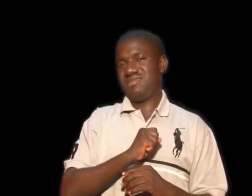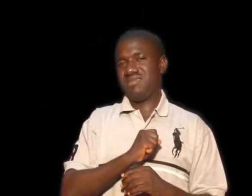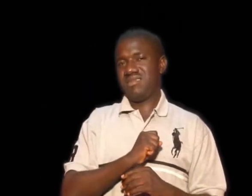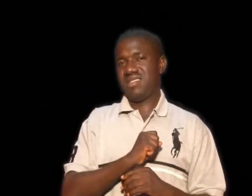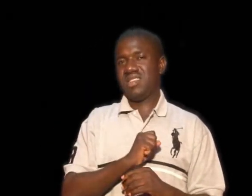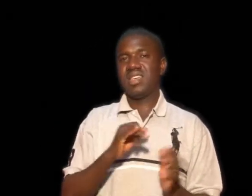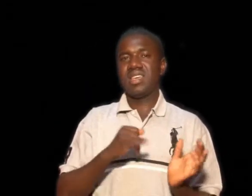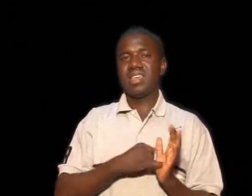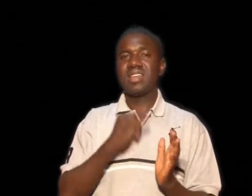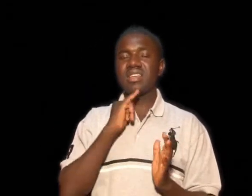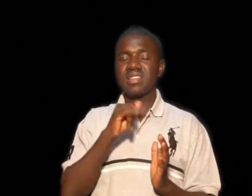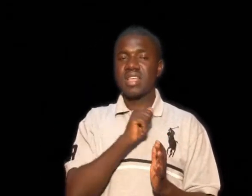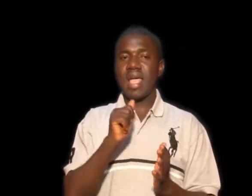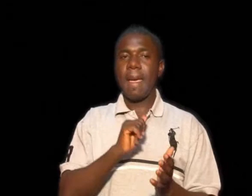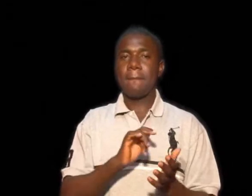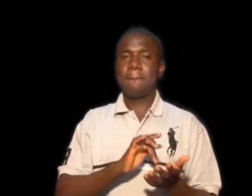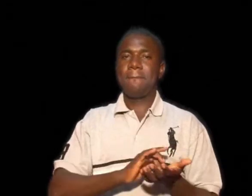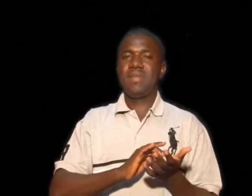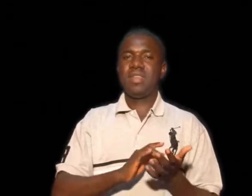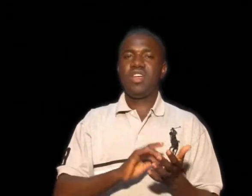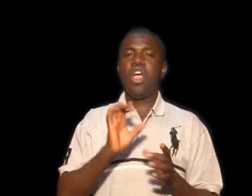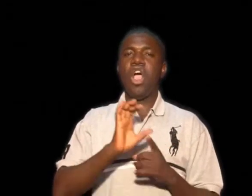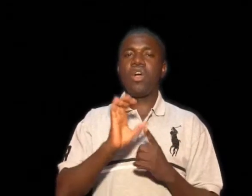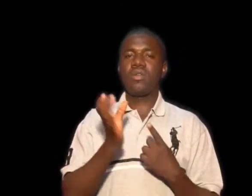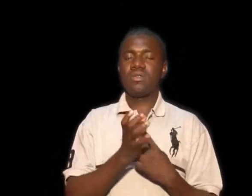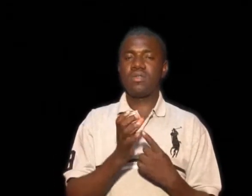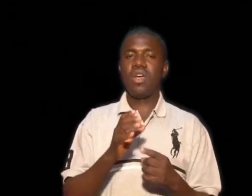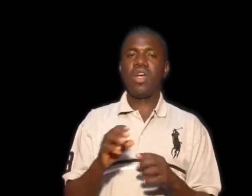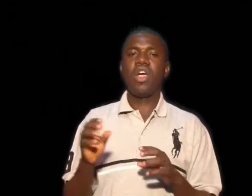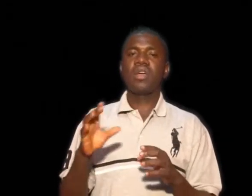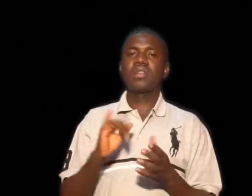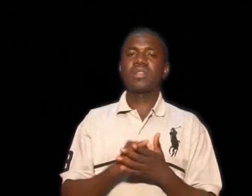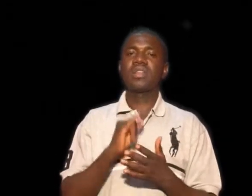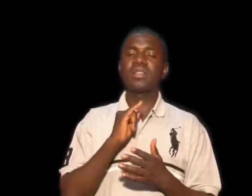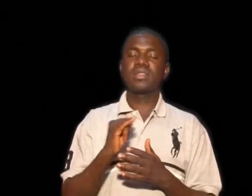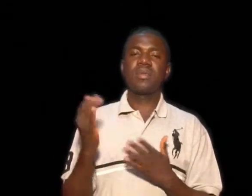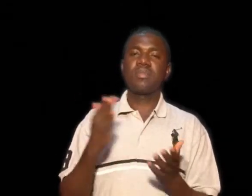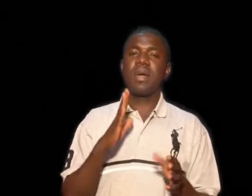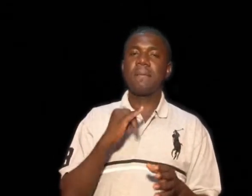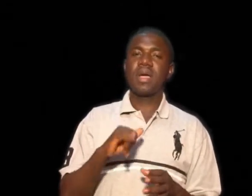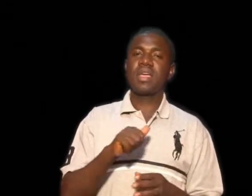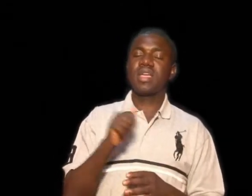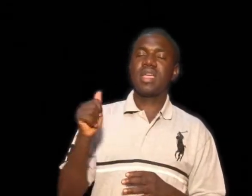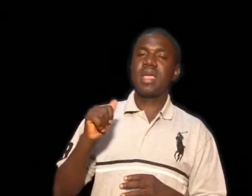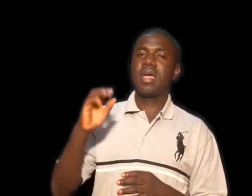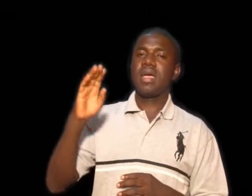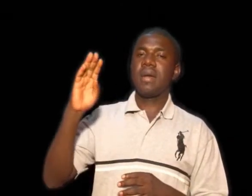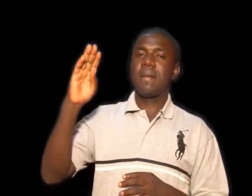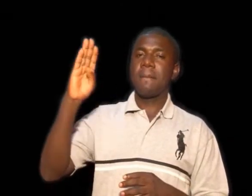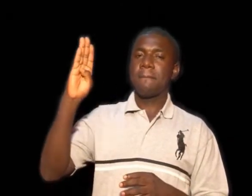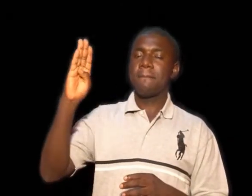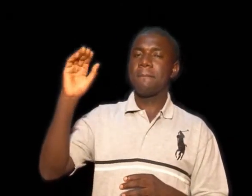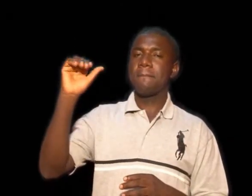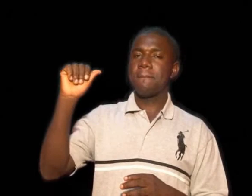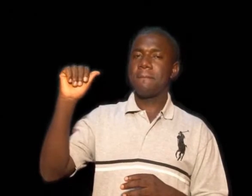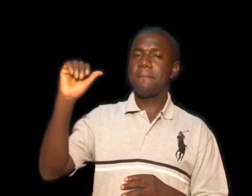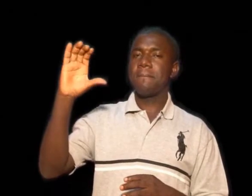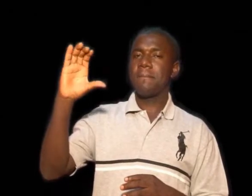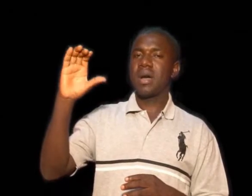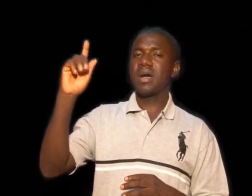are: it is a medical condition caused by the bacterium Mycobacterium leprae, in bracket,